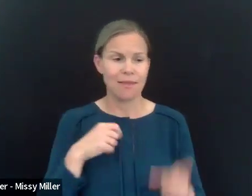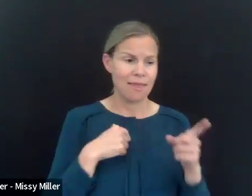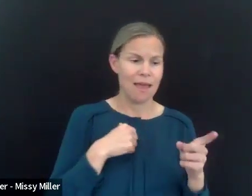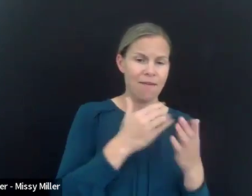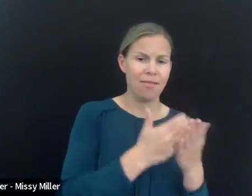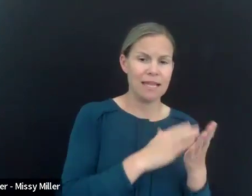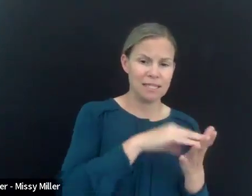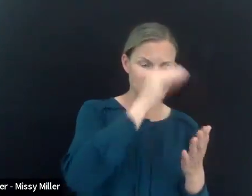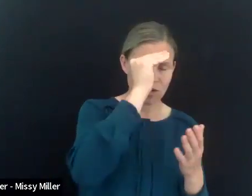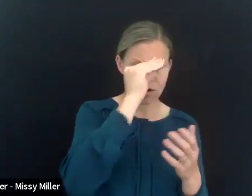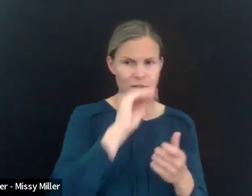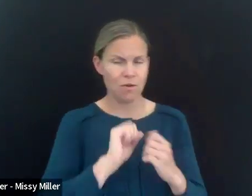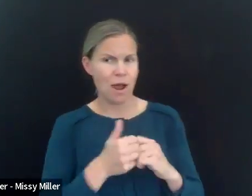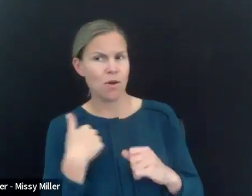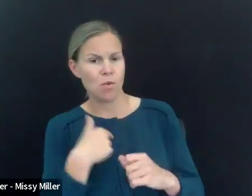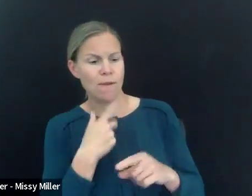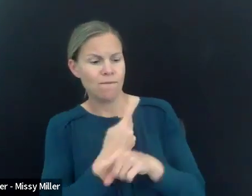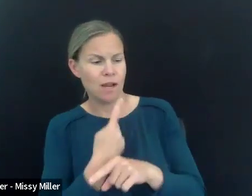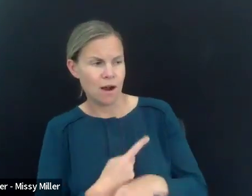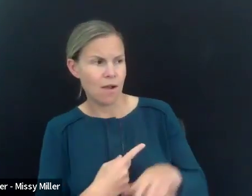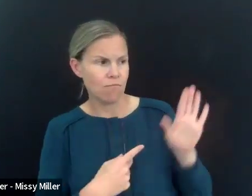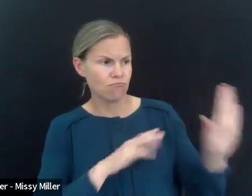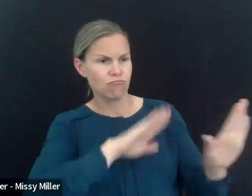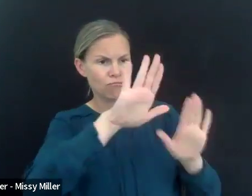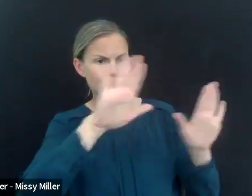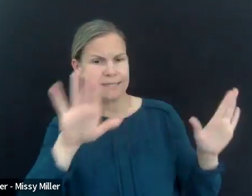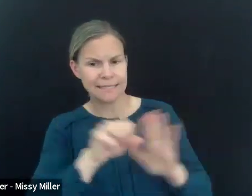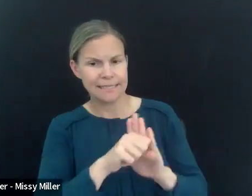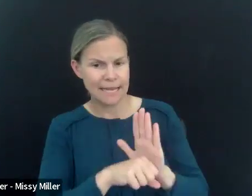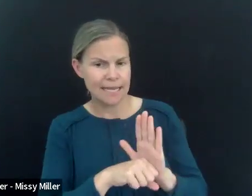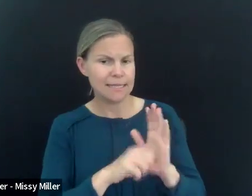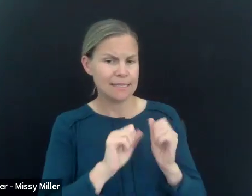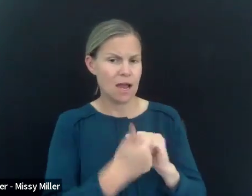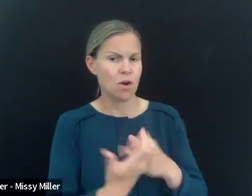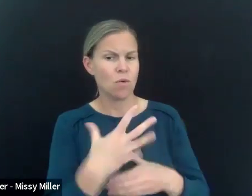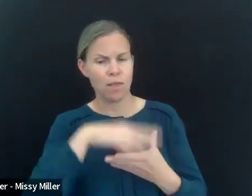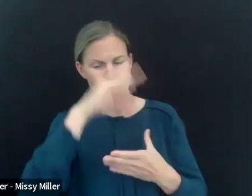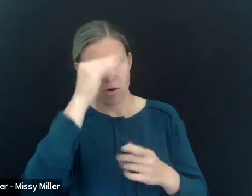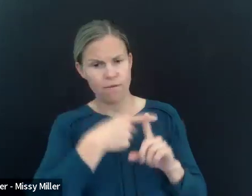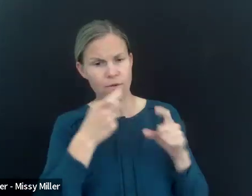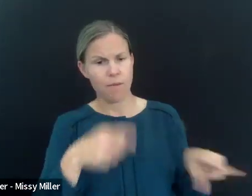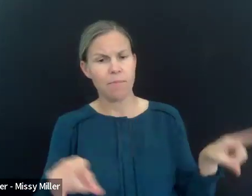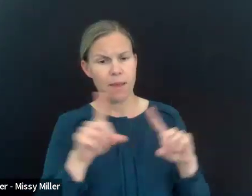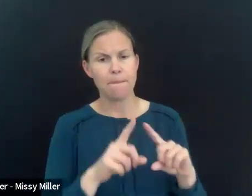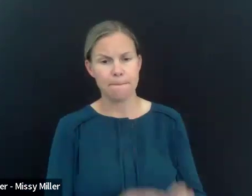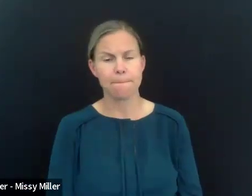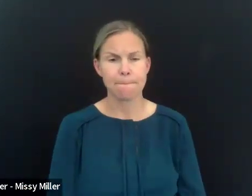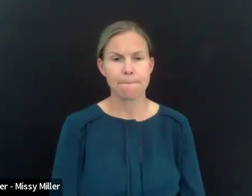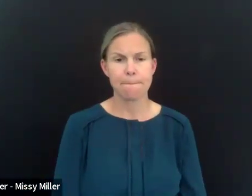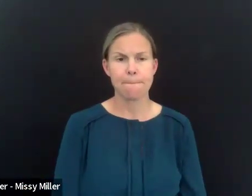that out and figure out where states are at, and what do we need to do so we don't make those same mistakes, or we're thinking proactively about what's needed.